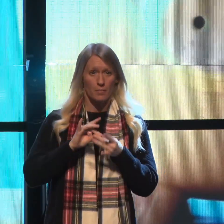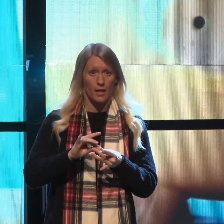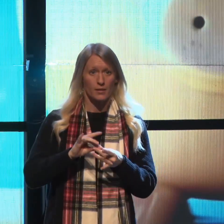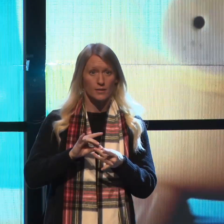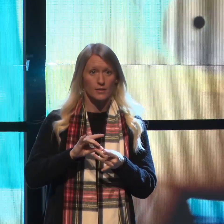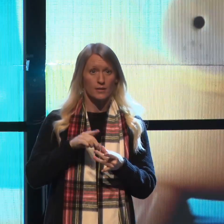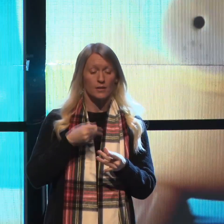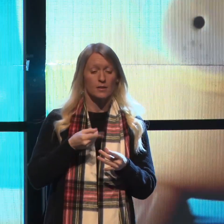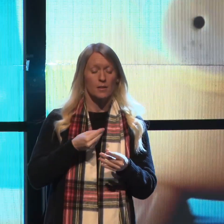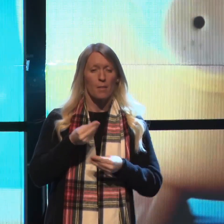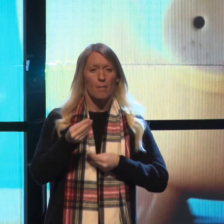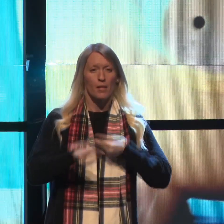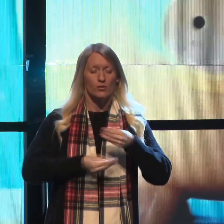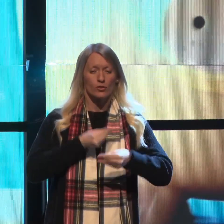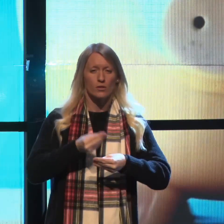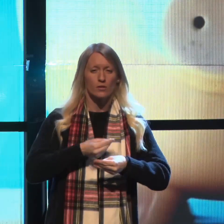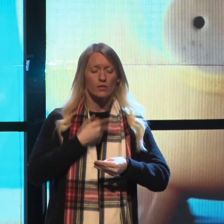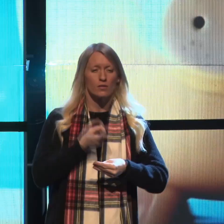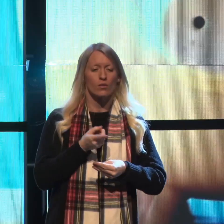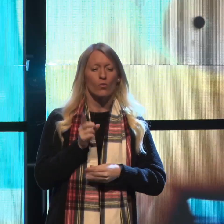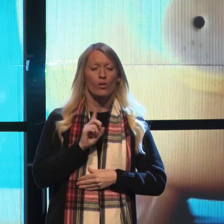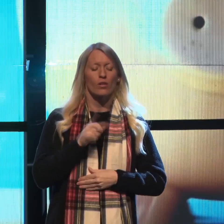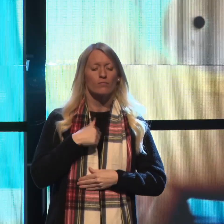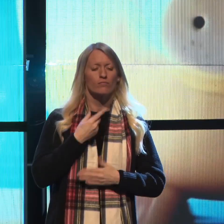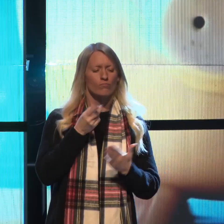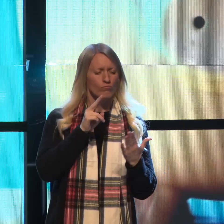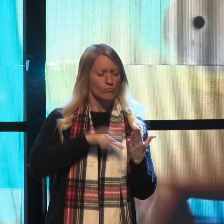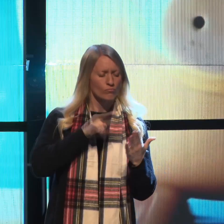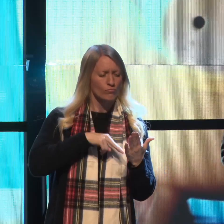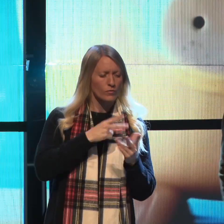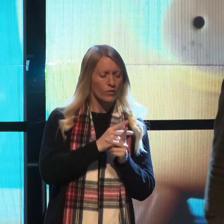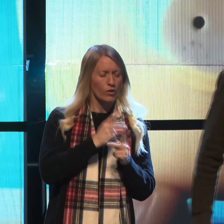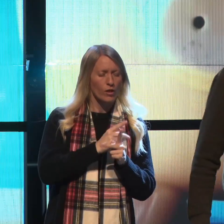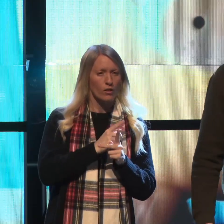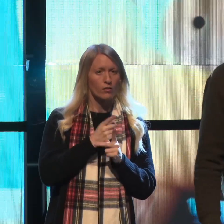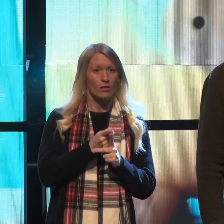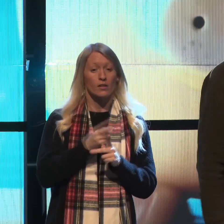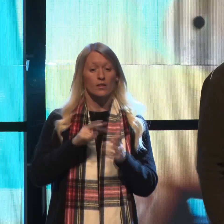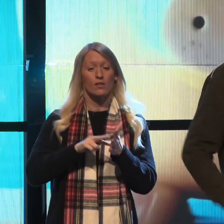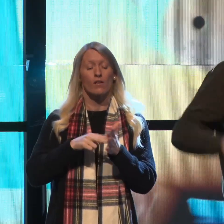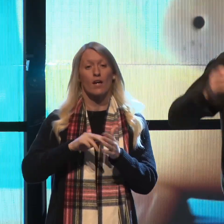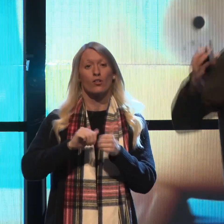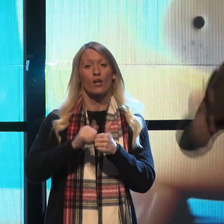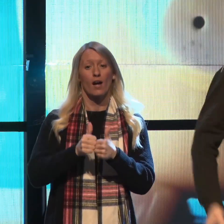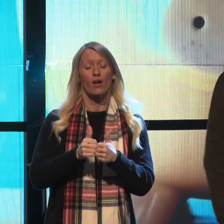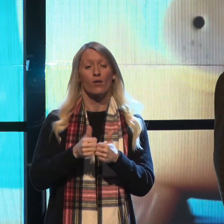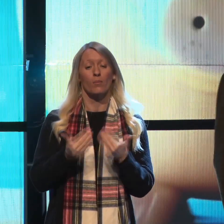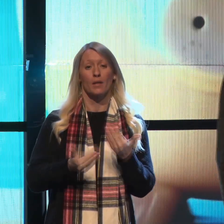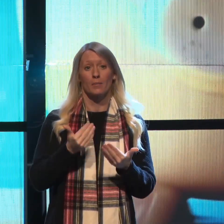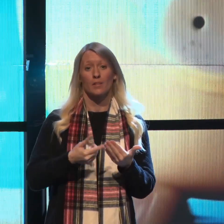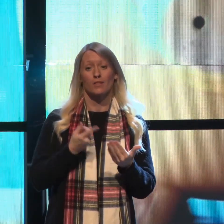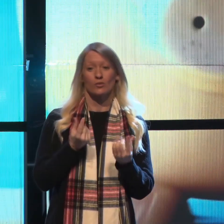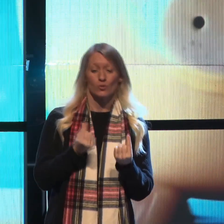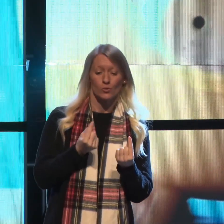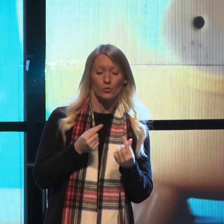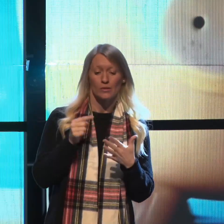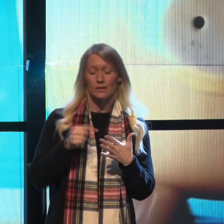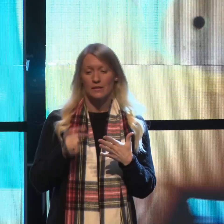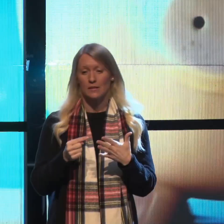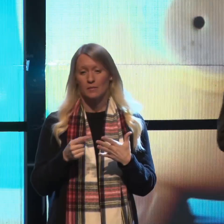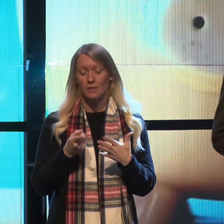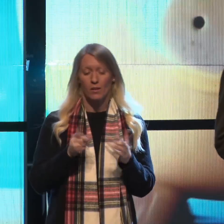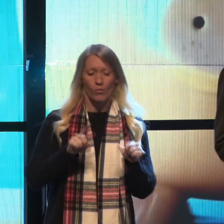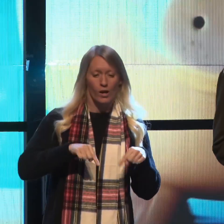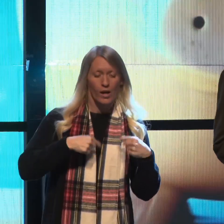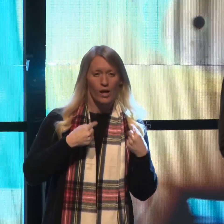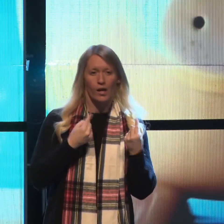want to be? So you'll define your how. Maybe you've done those things, but it's been a while. Maybe you've been in a situation where you just don't have to worry